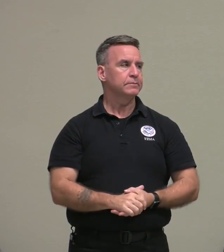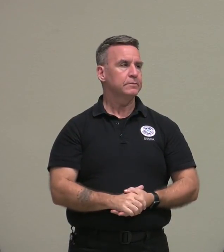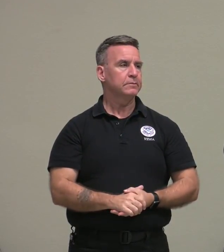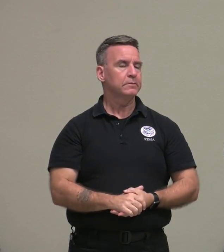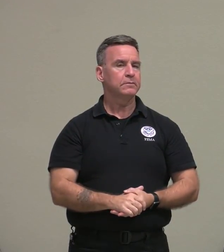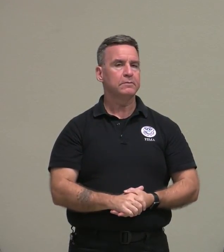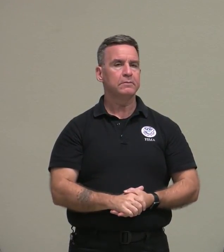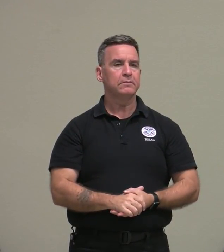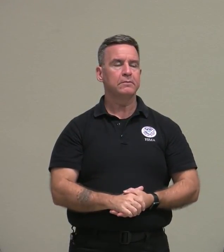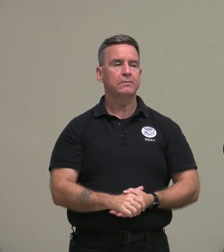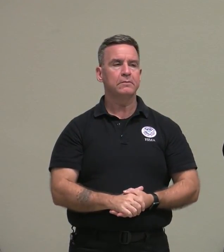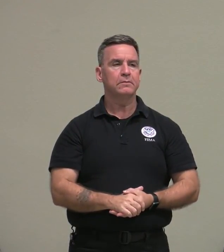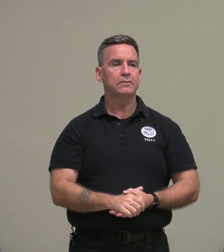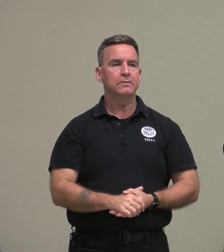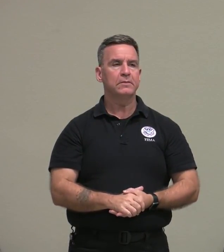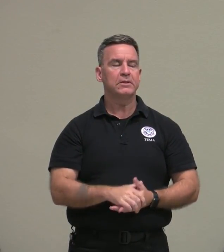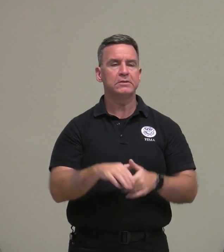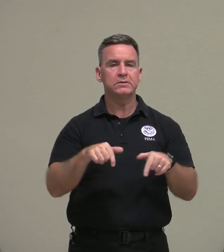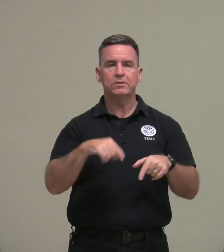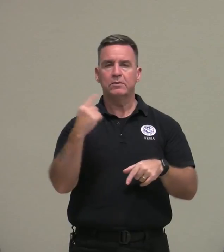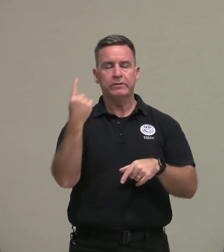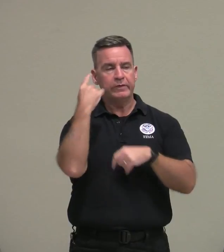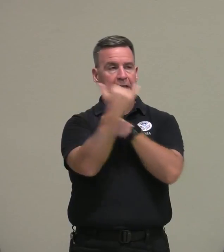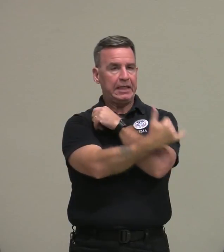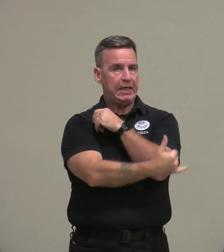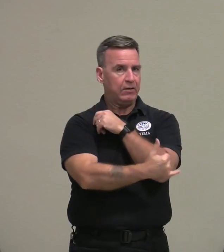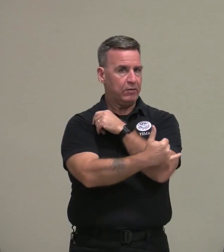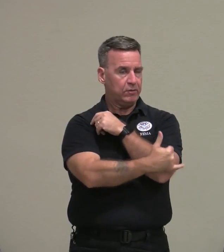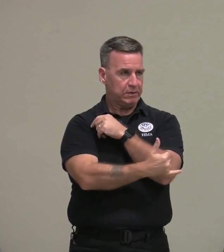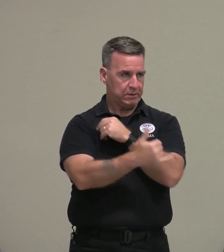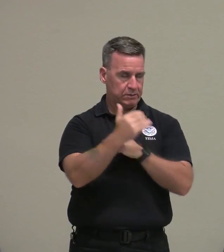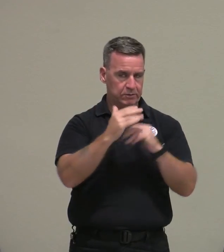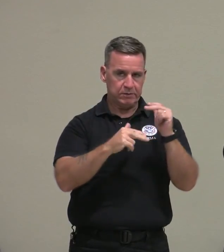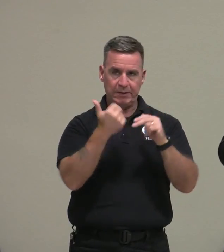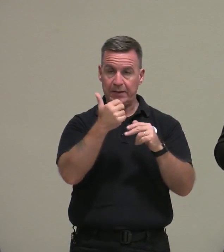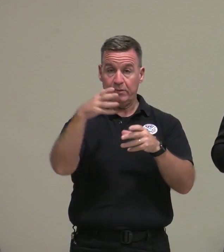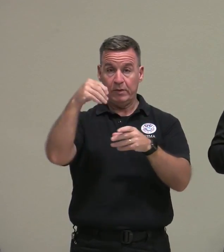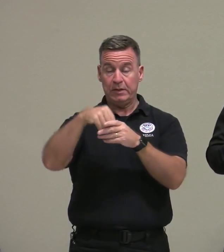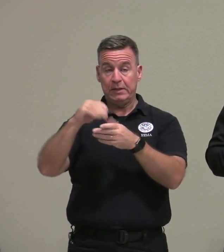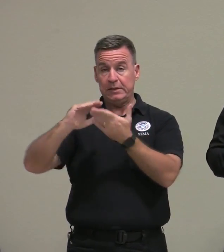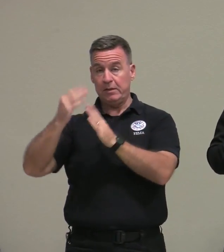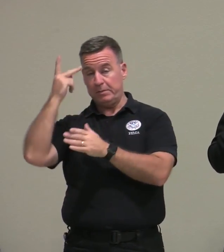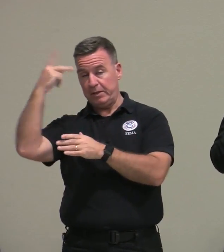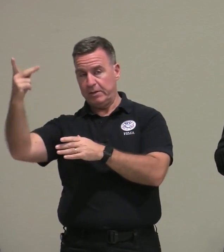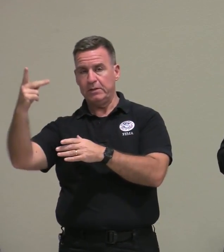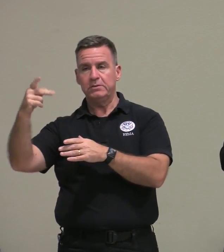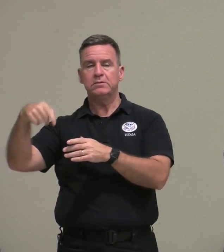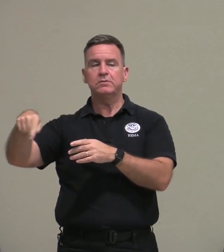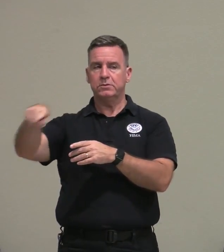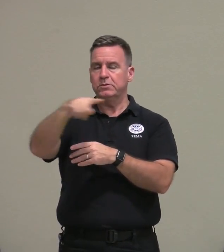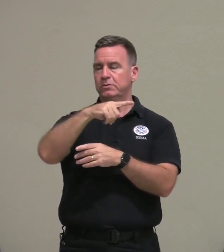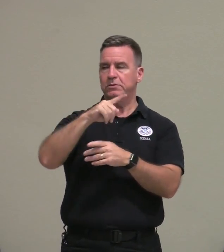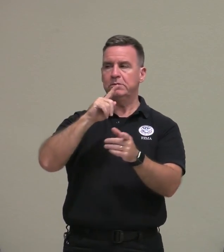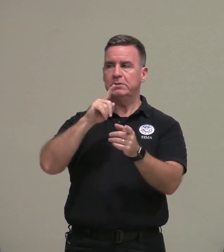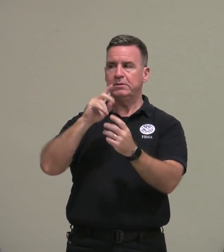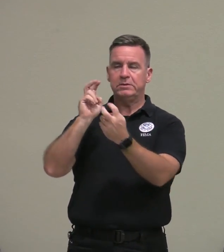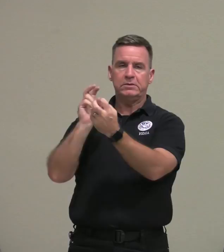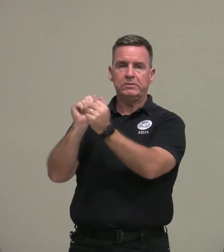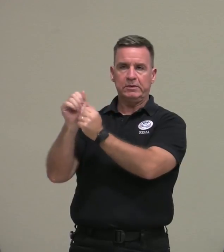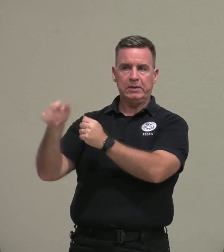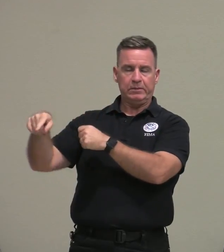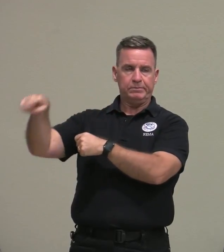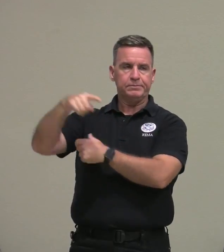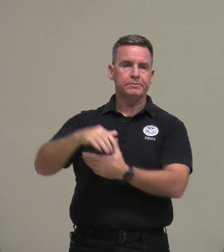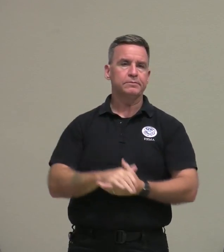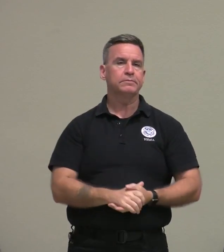Once again, this is only for county structures. Anything within the town of Paradise, you would seek the answers from